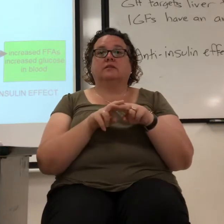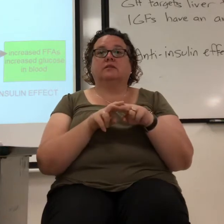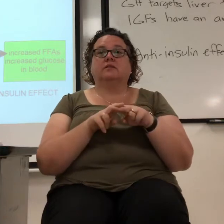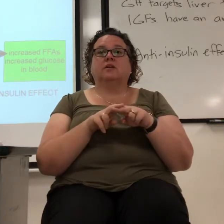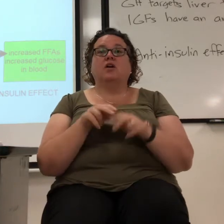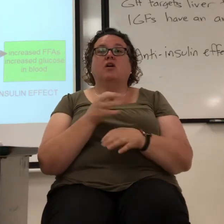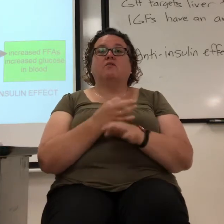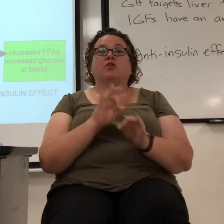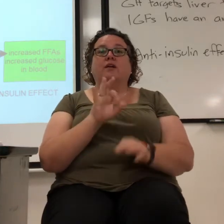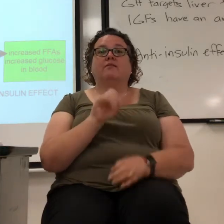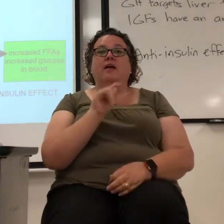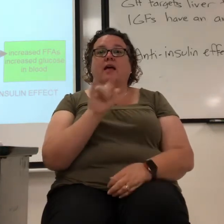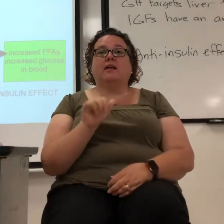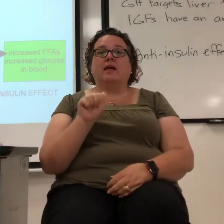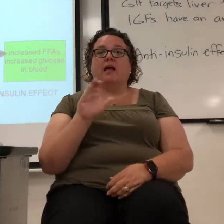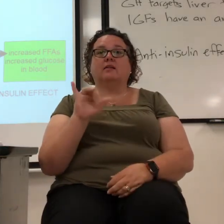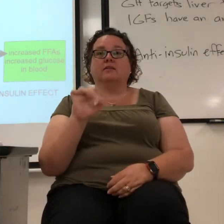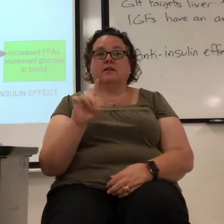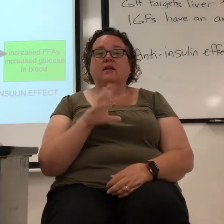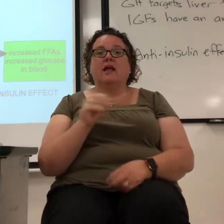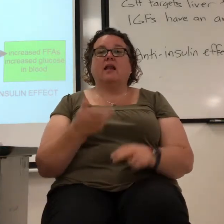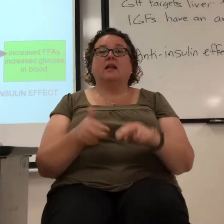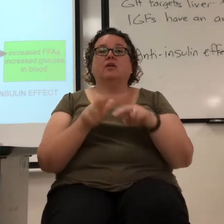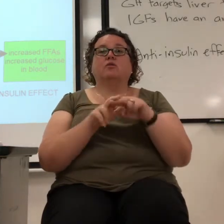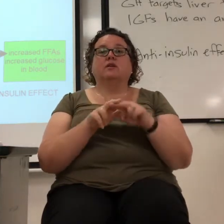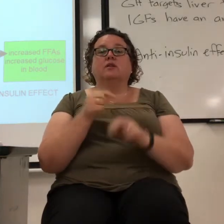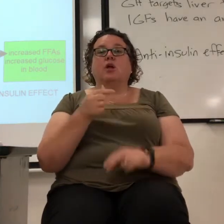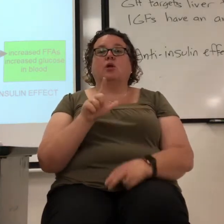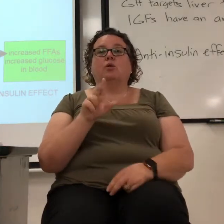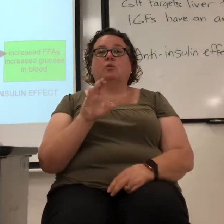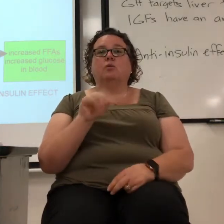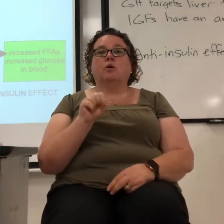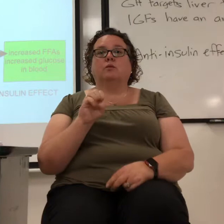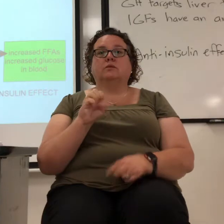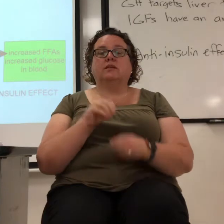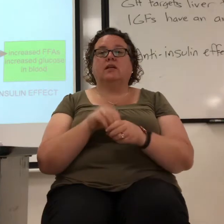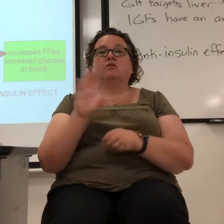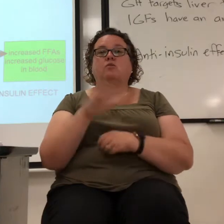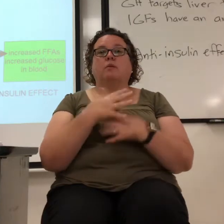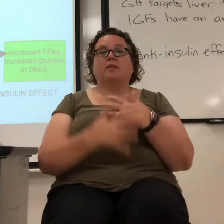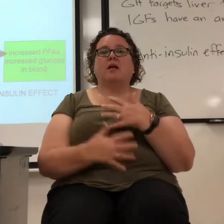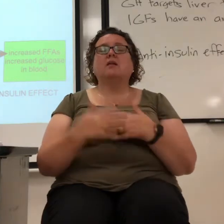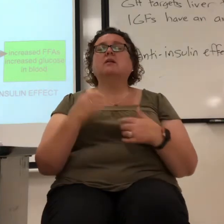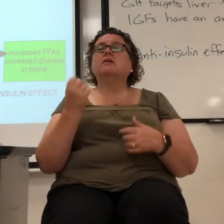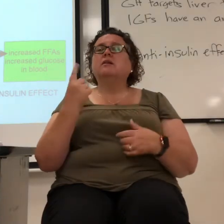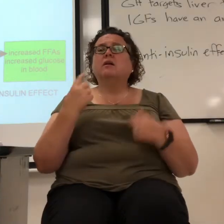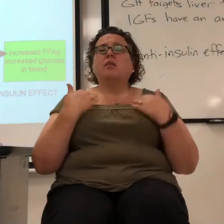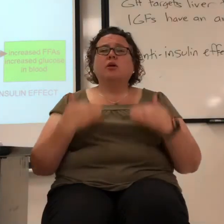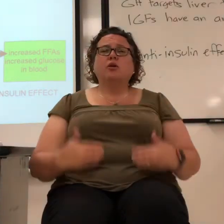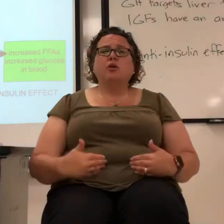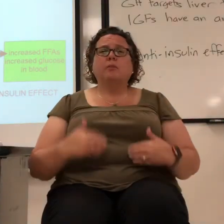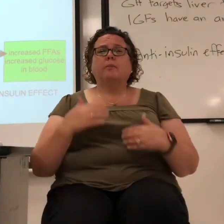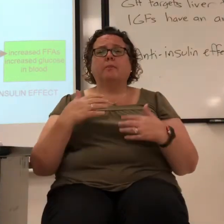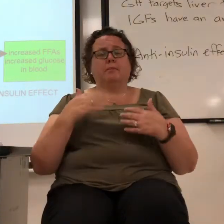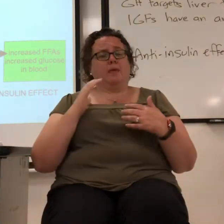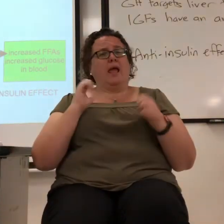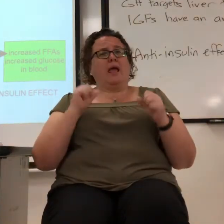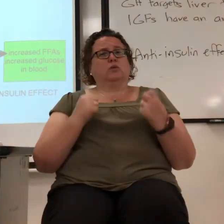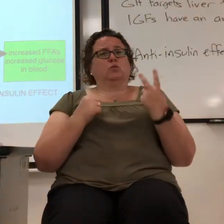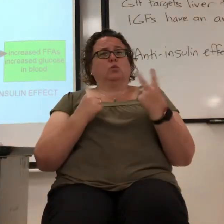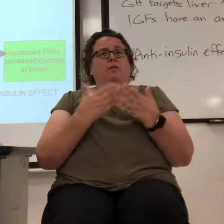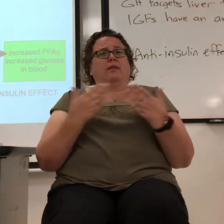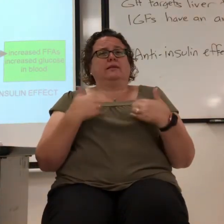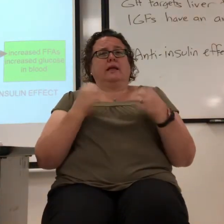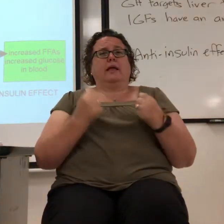the glucose in the blood. And the human body basically has two things it can burn for